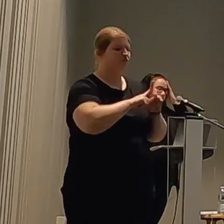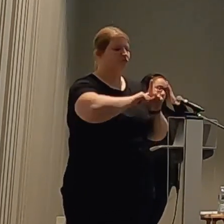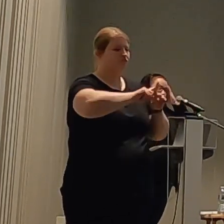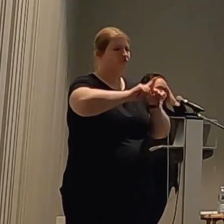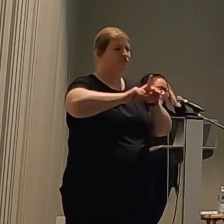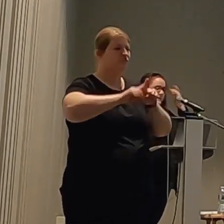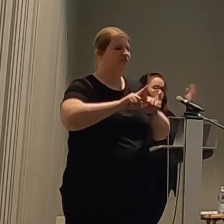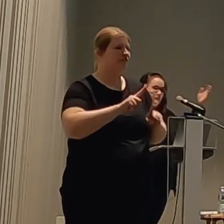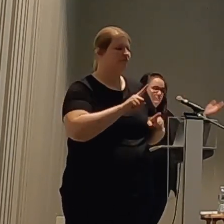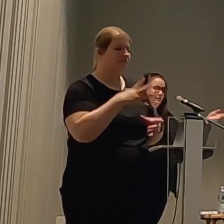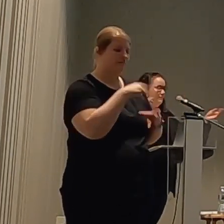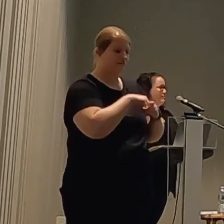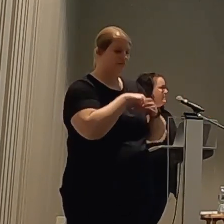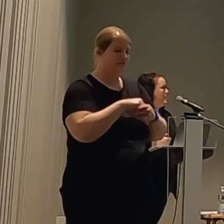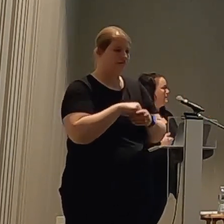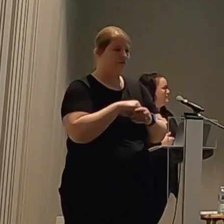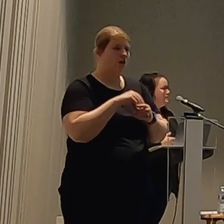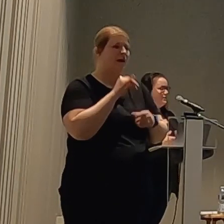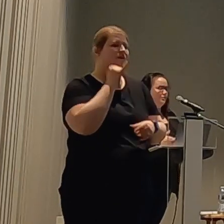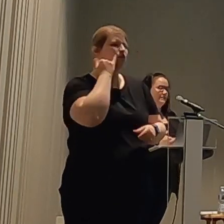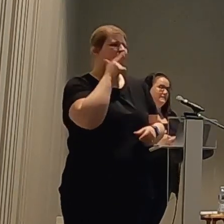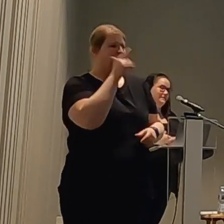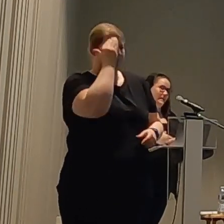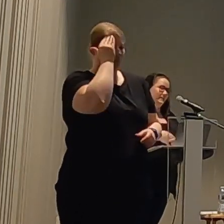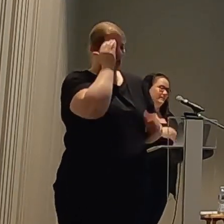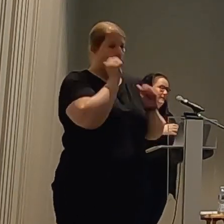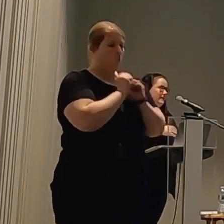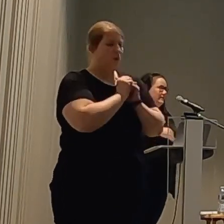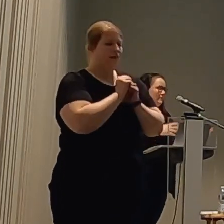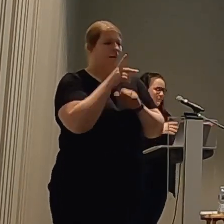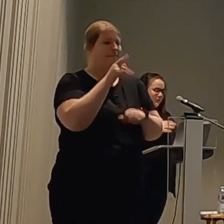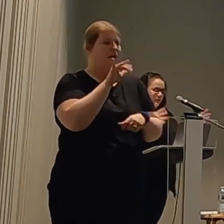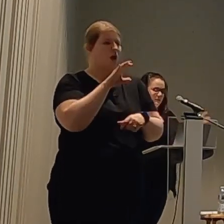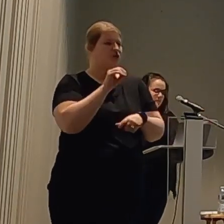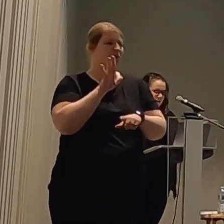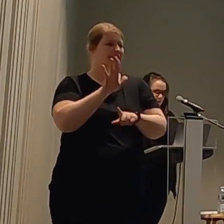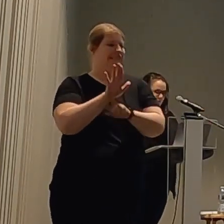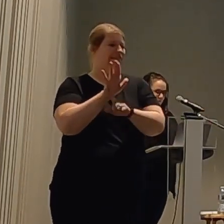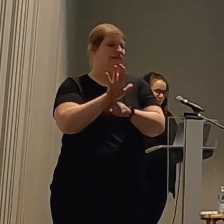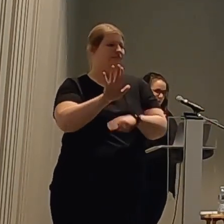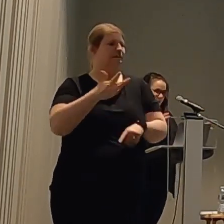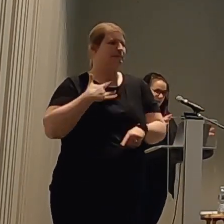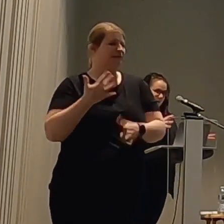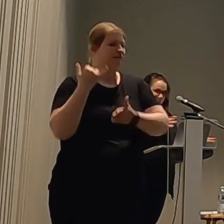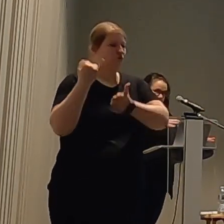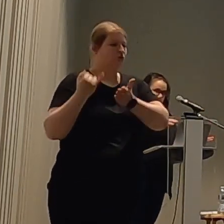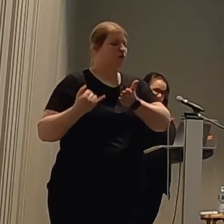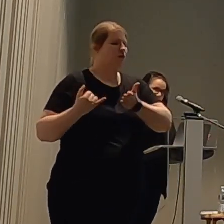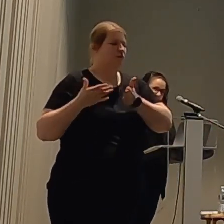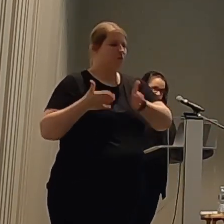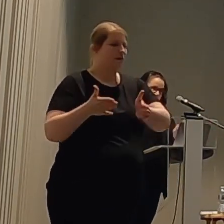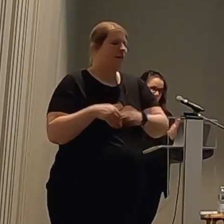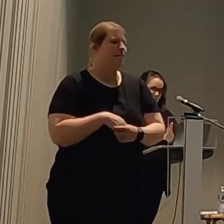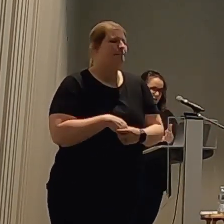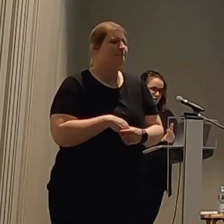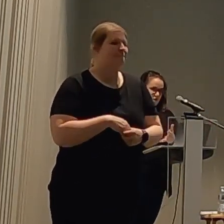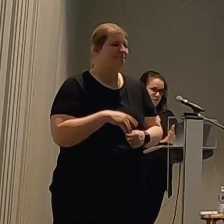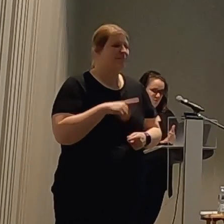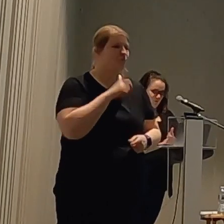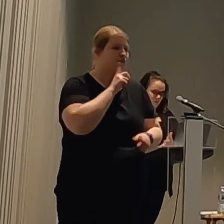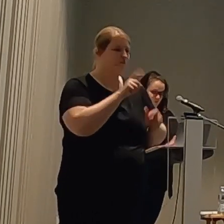we are familiar with, if you're familiar with Picasso's Cubist style, that will continue and kind of